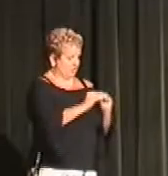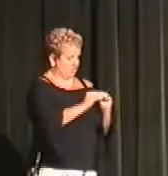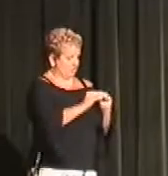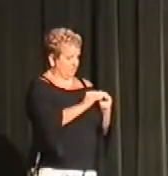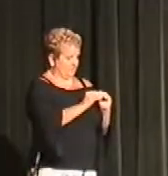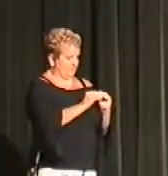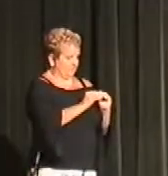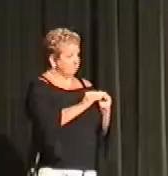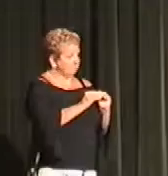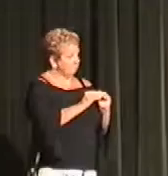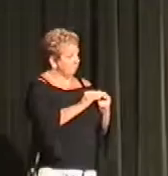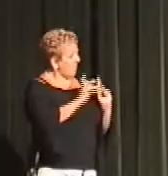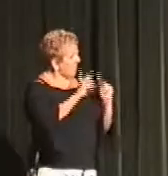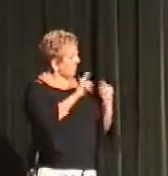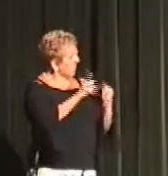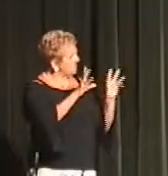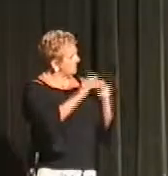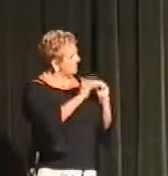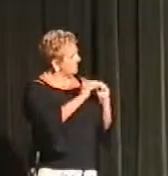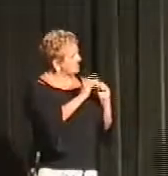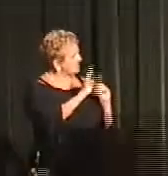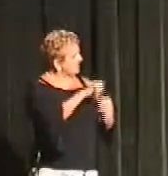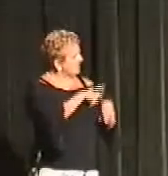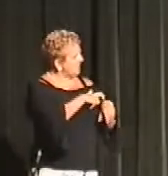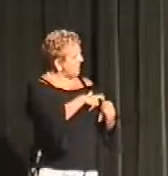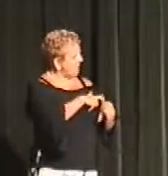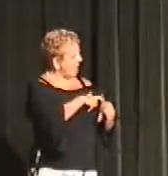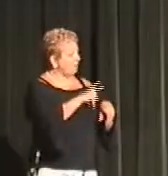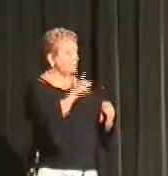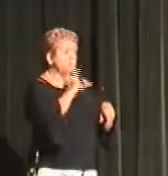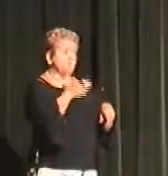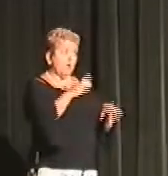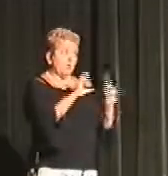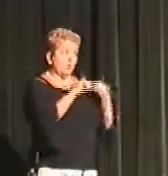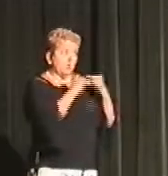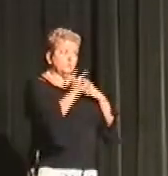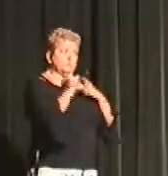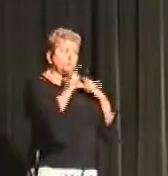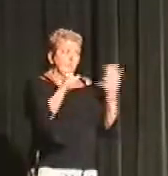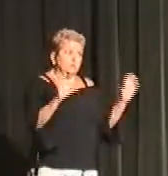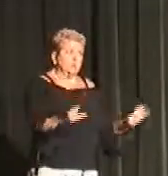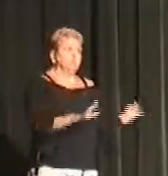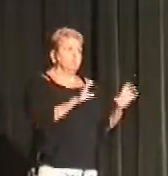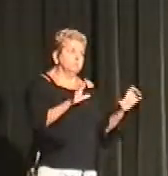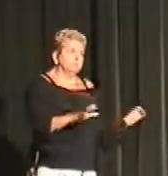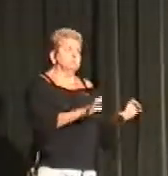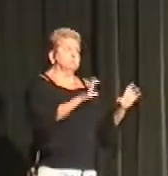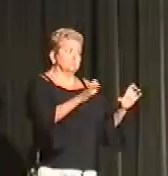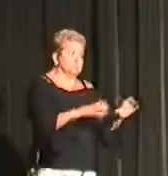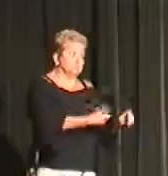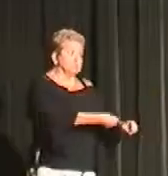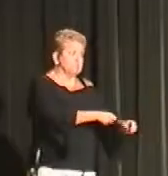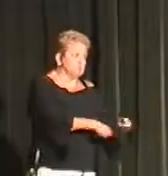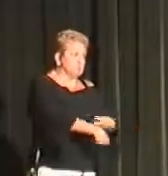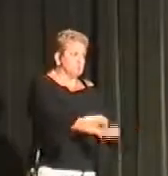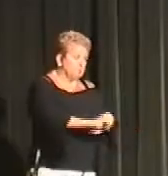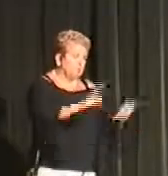been to conventions by then because I was in a very active group. And I'd been to lots of meetings of Alcoholics Anonymous. And we went to